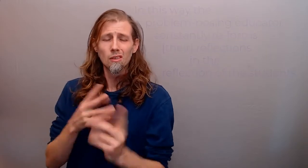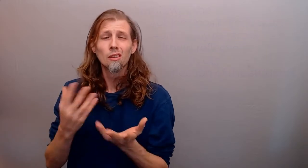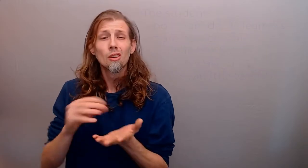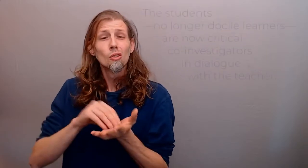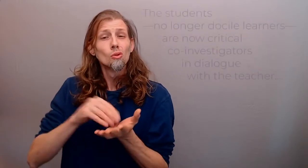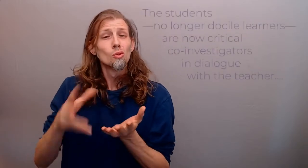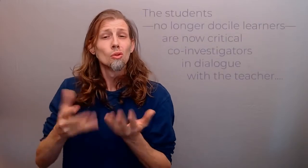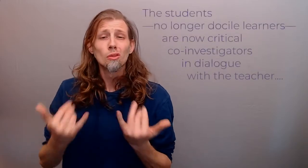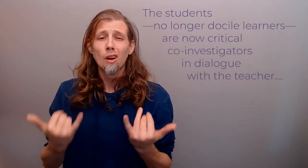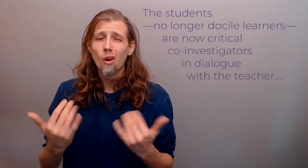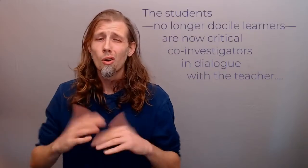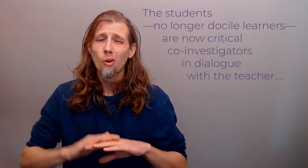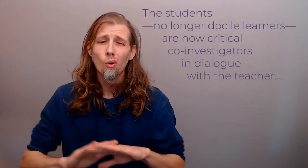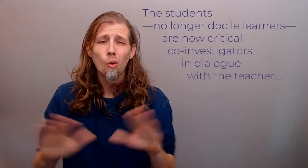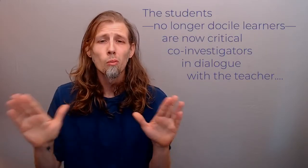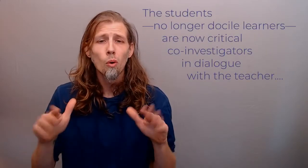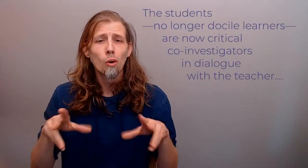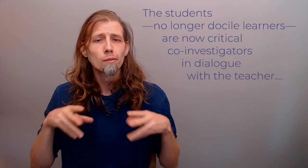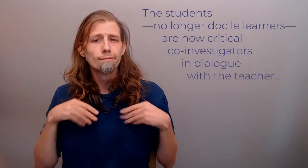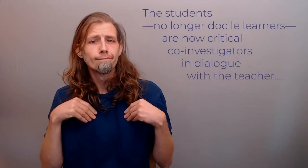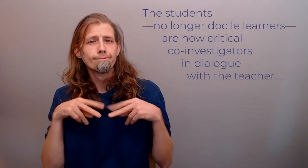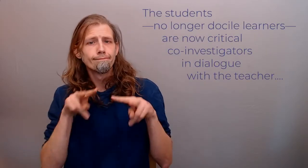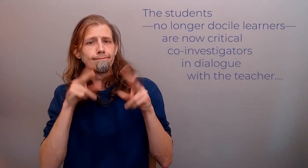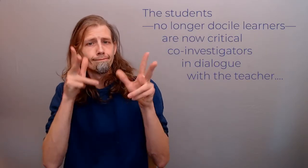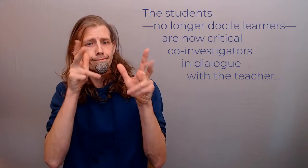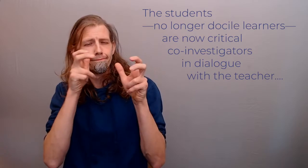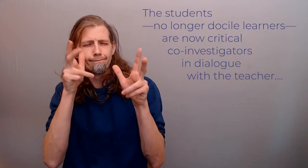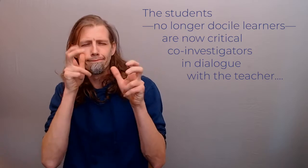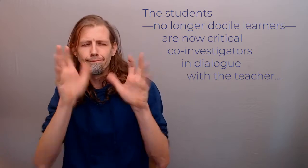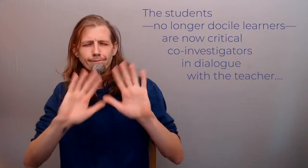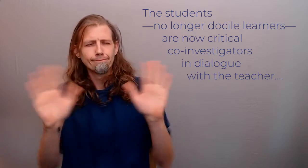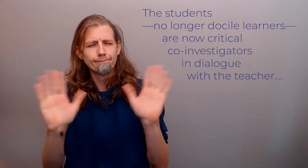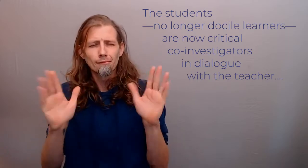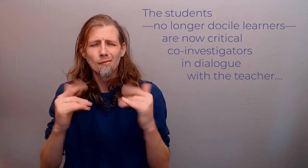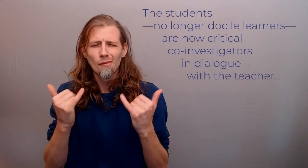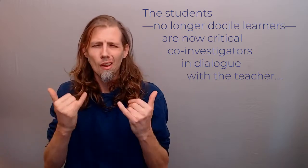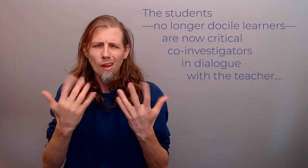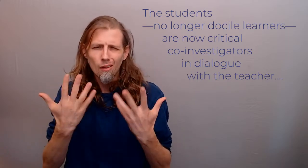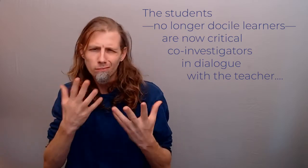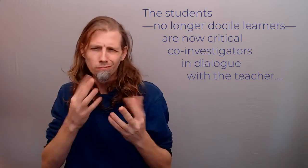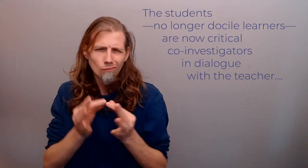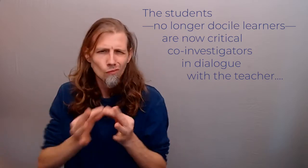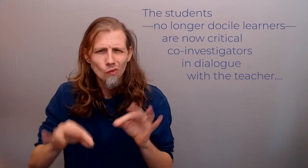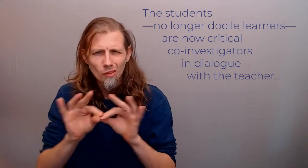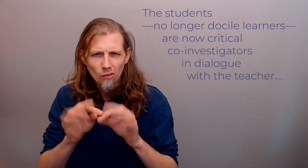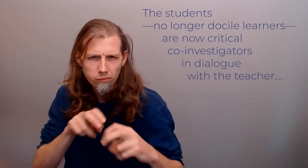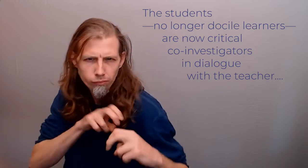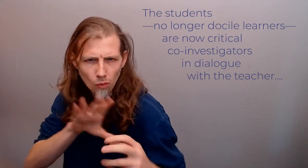students. The students, no longer docile learners, are now